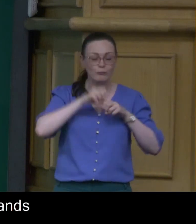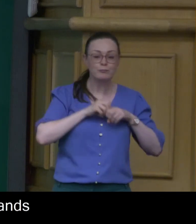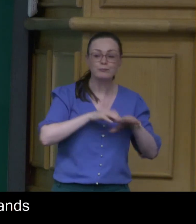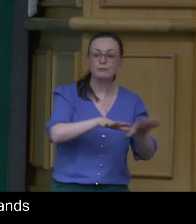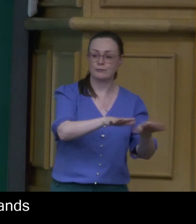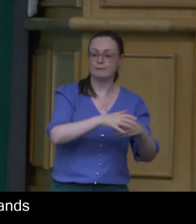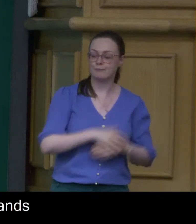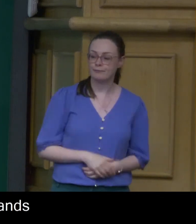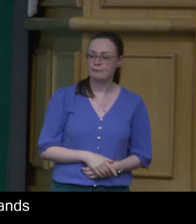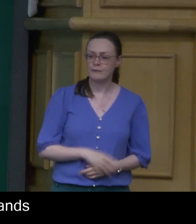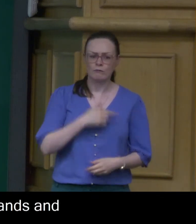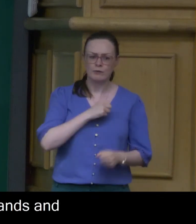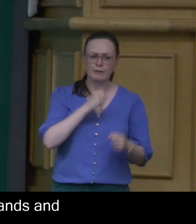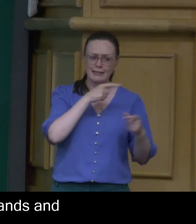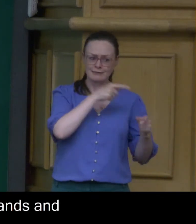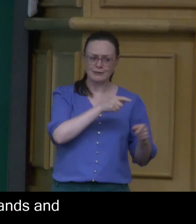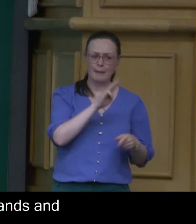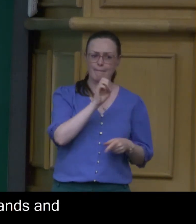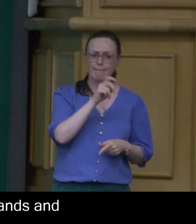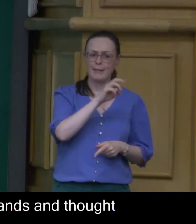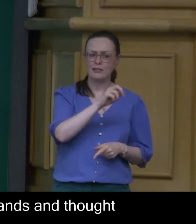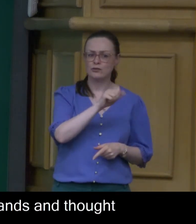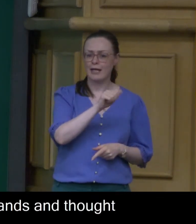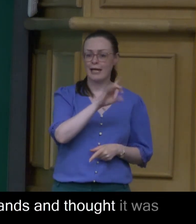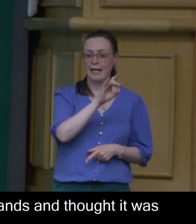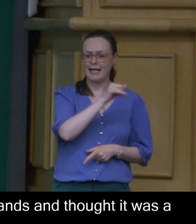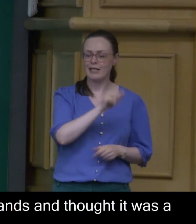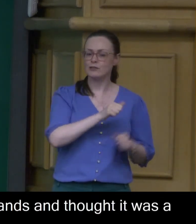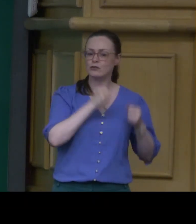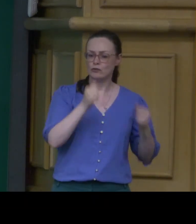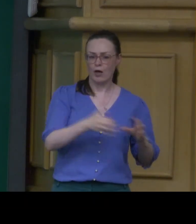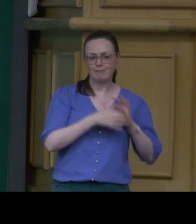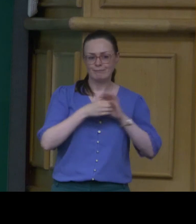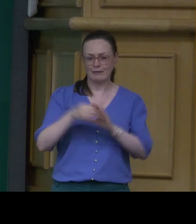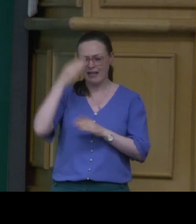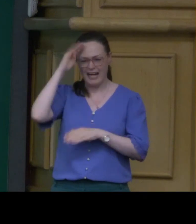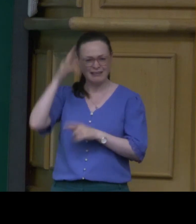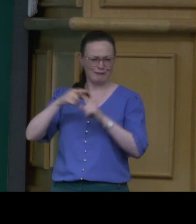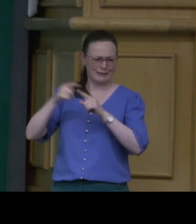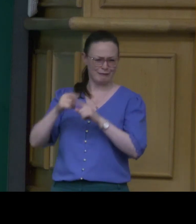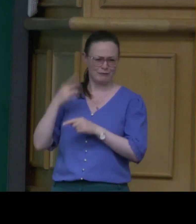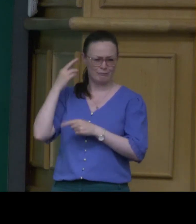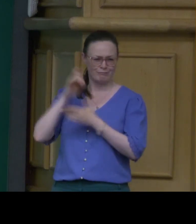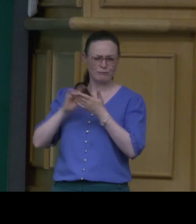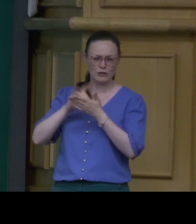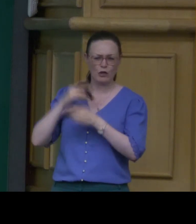was very connected to Ireland for a whole variety of different historical reasons.